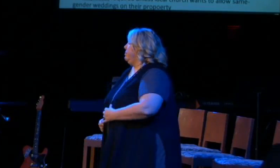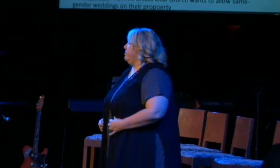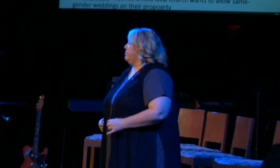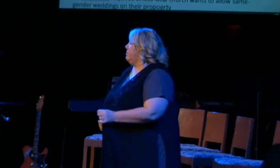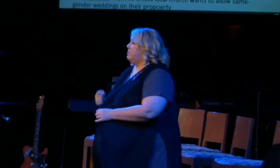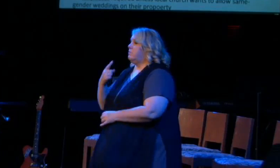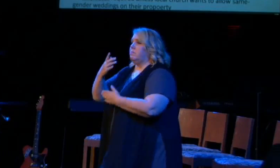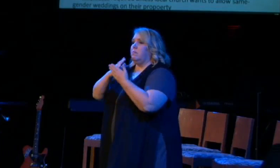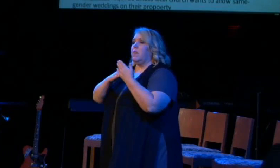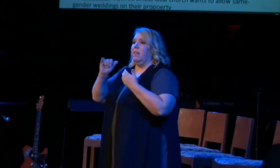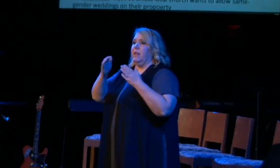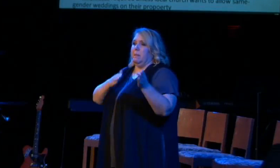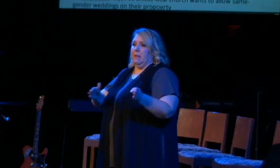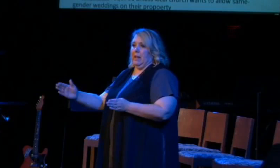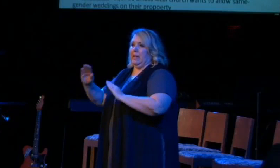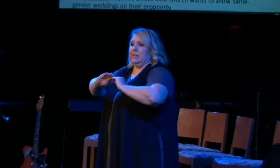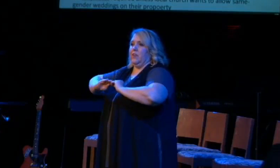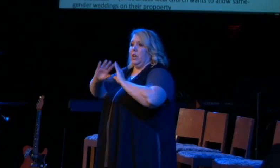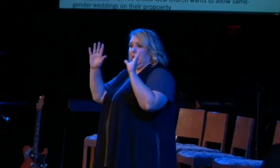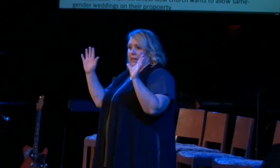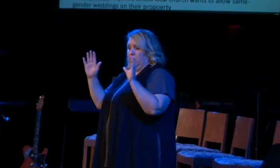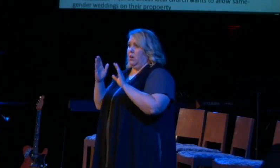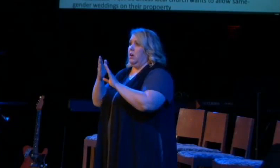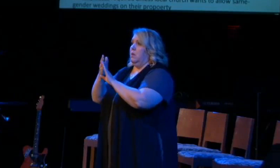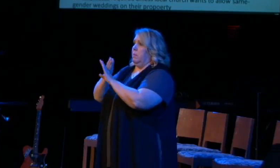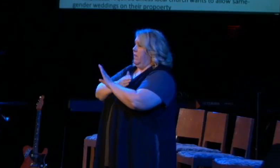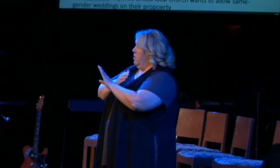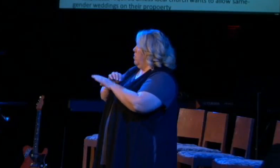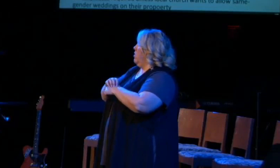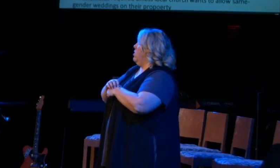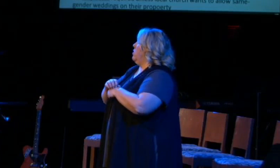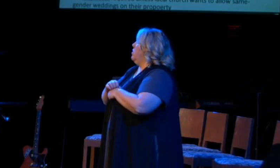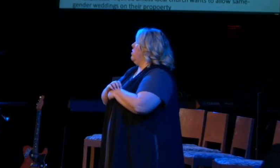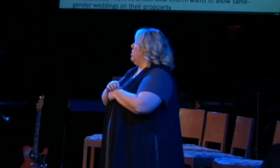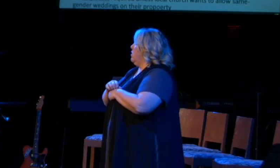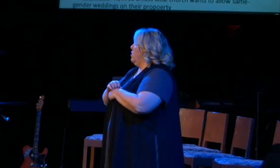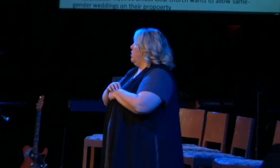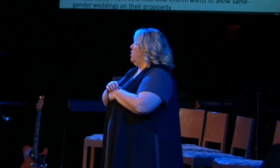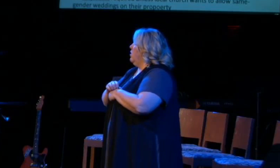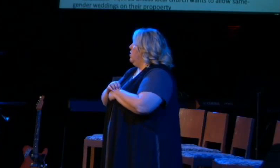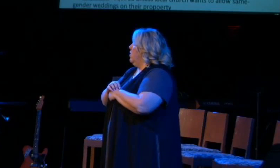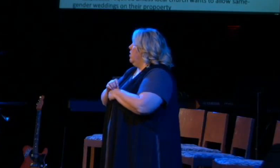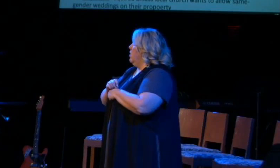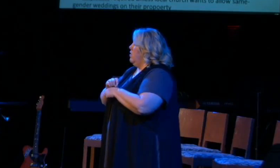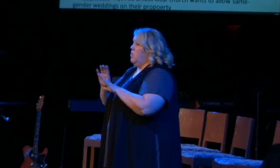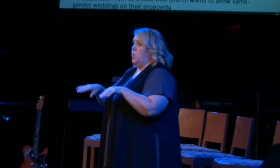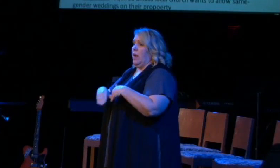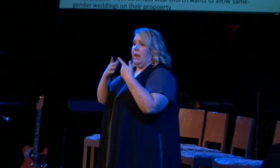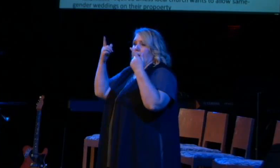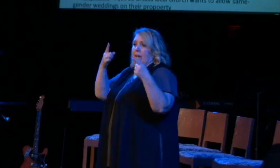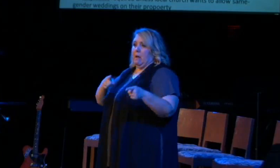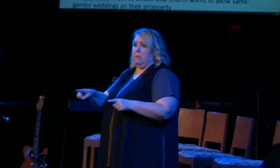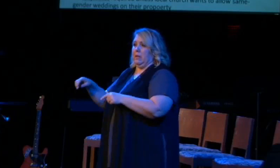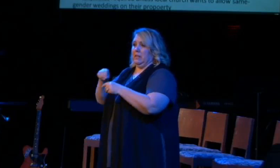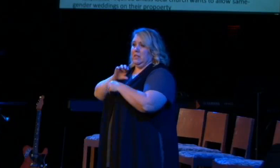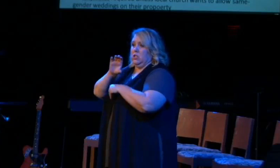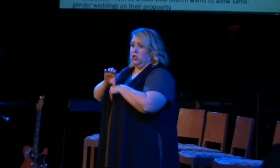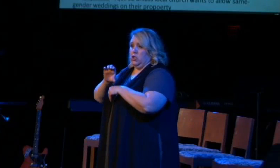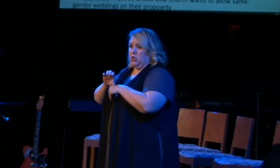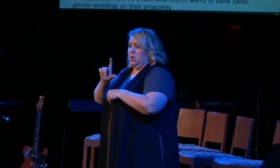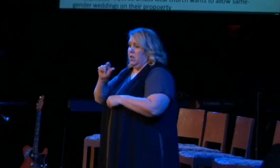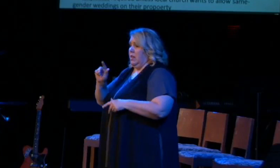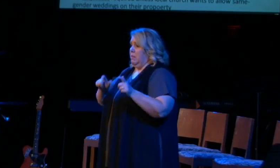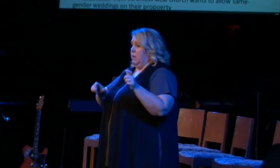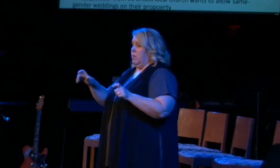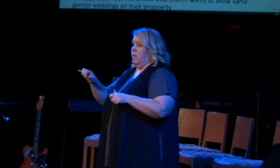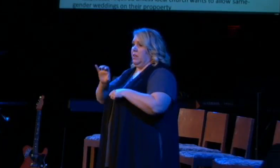plan that makes clear that before a same-gender wedding will happen in a church, the lay people of